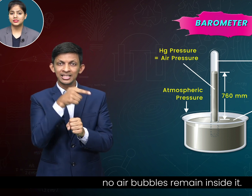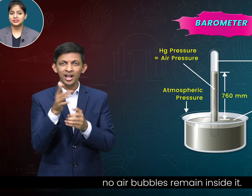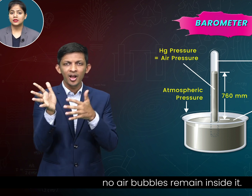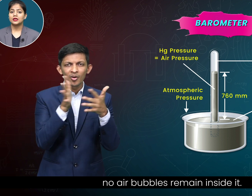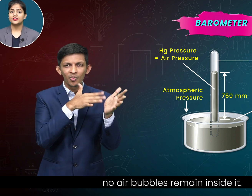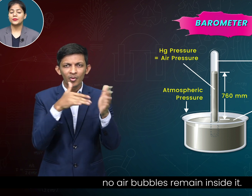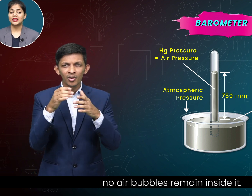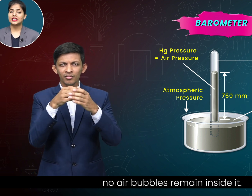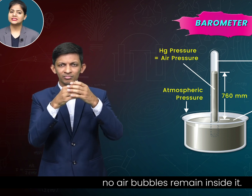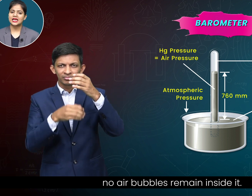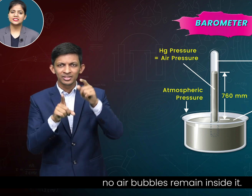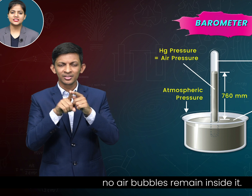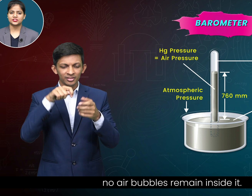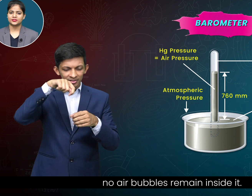bubbles remain inside it.